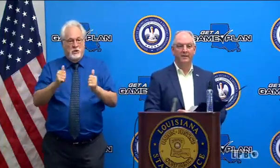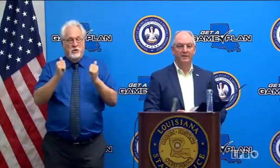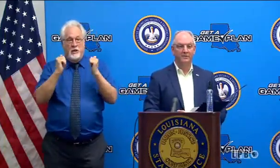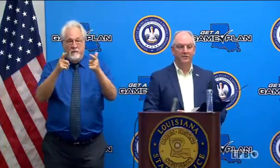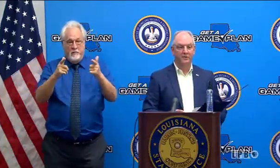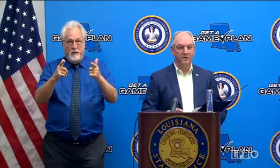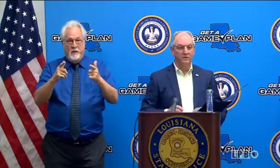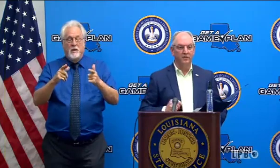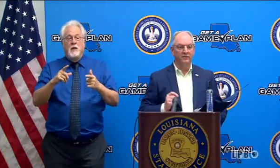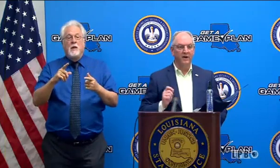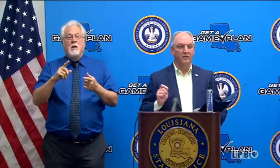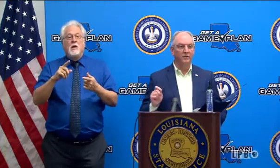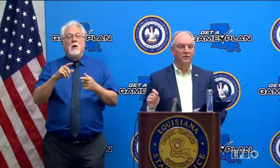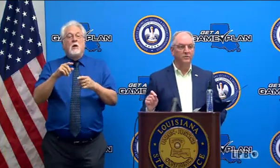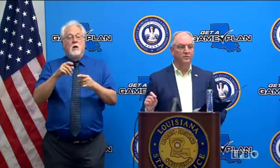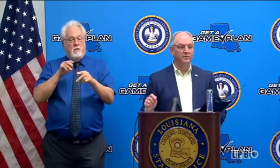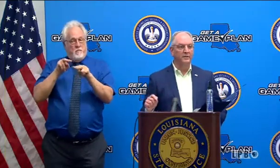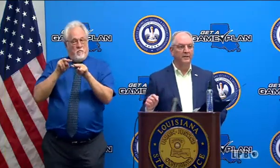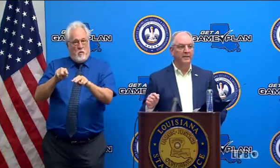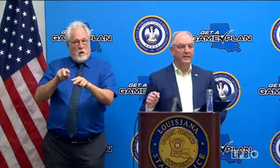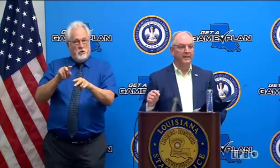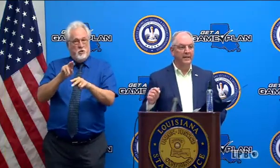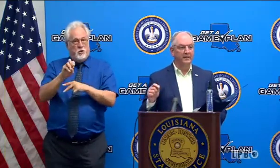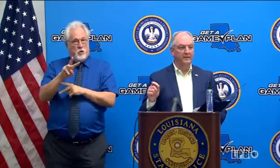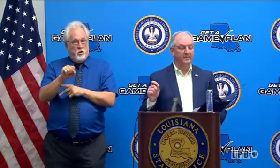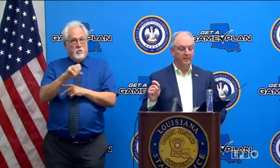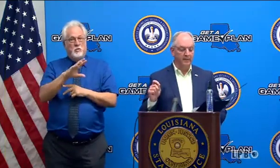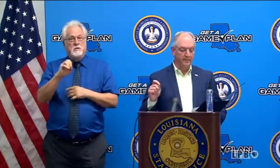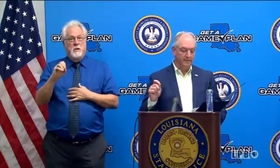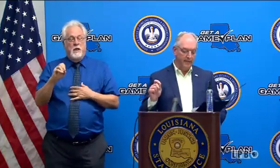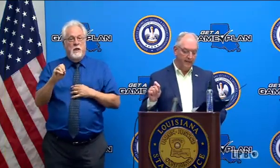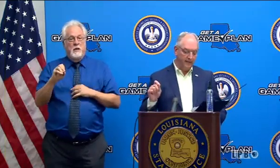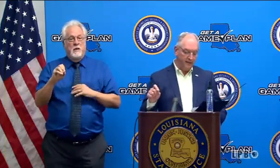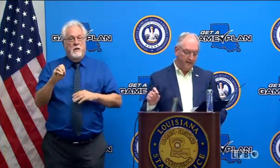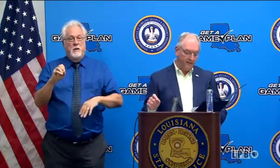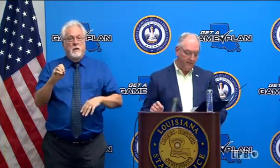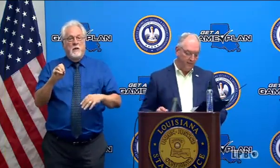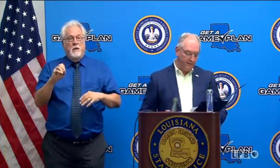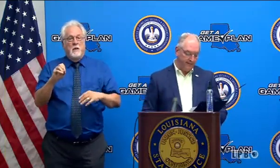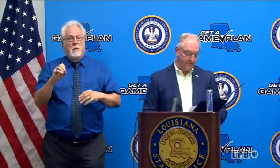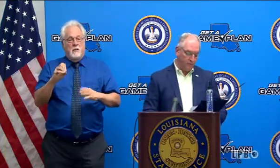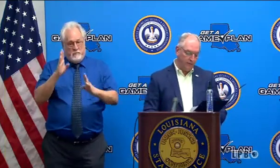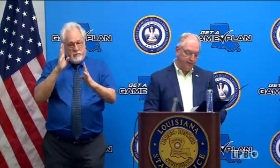everybody to closely follow the news and heed the